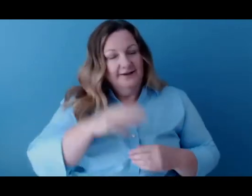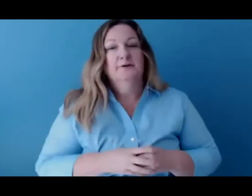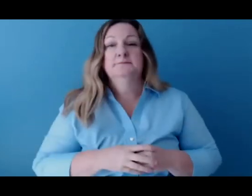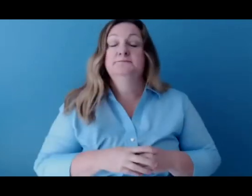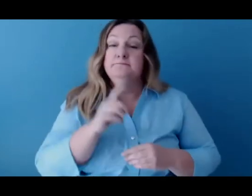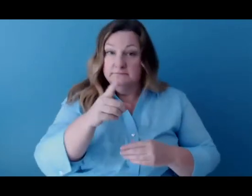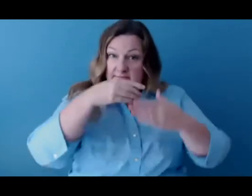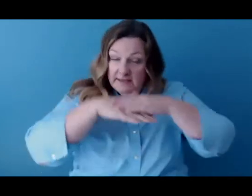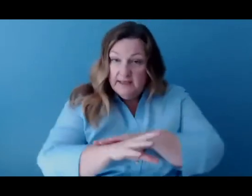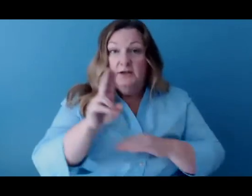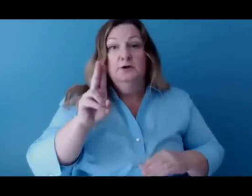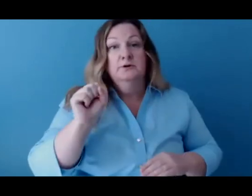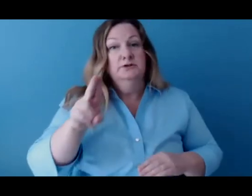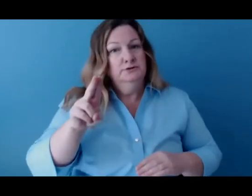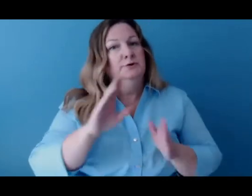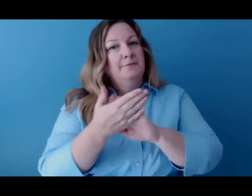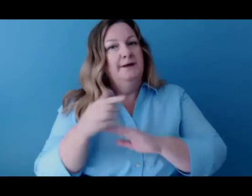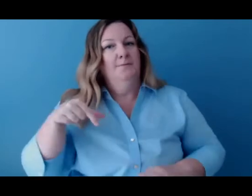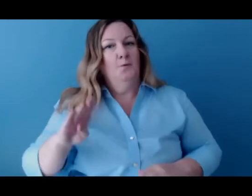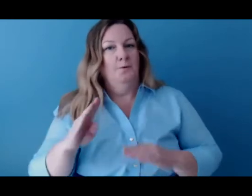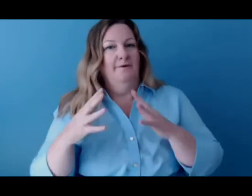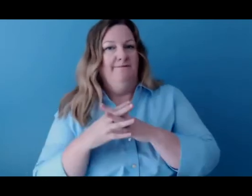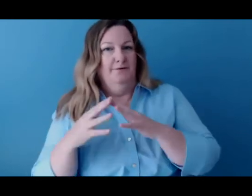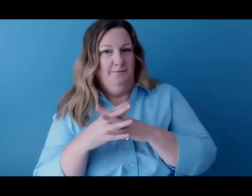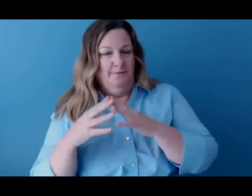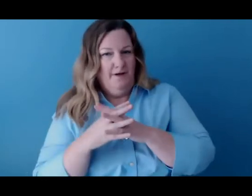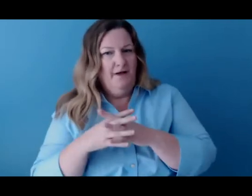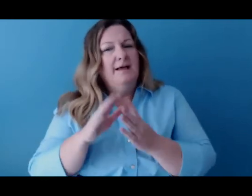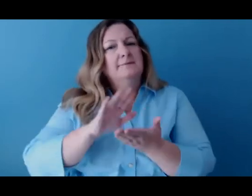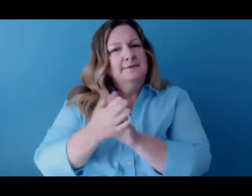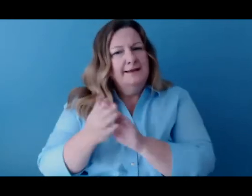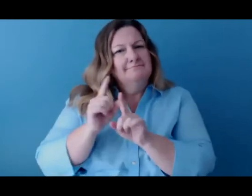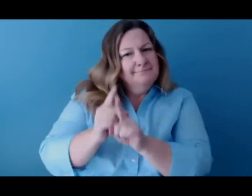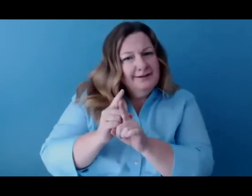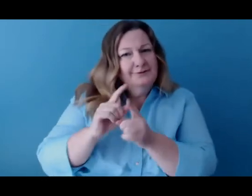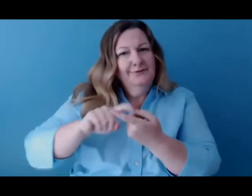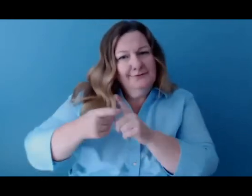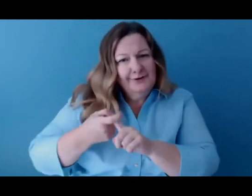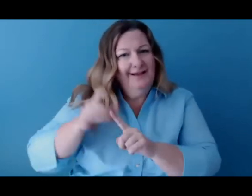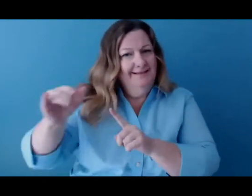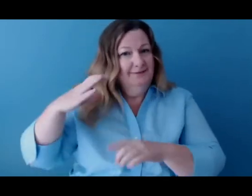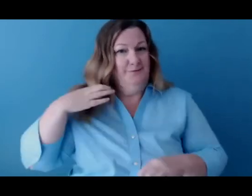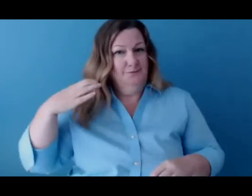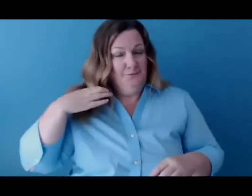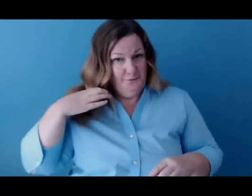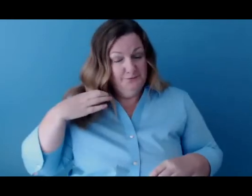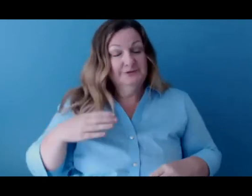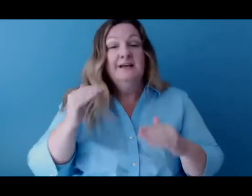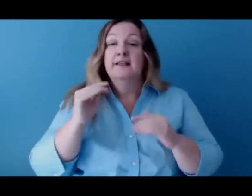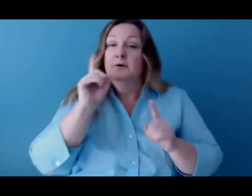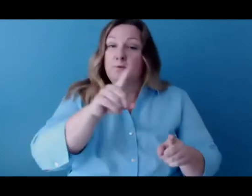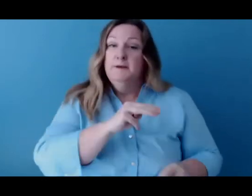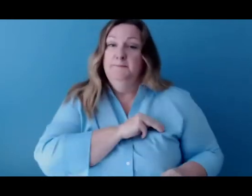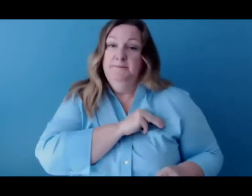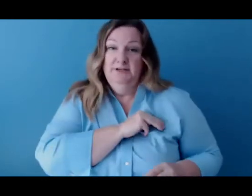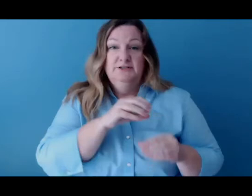State University for mentor and friend, Coach Dave Arslanian. Blake served a mission for the Church of Jesus Christ of Latter-day Saints